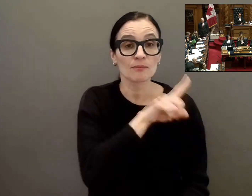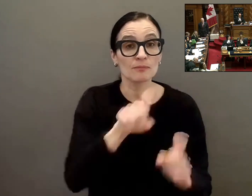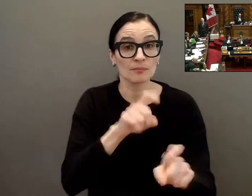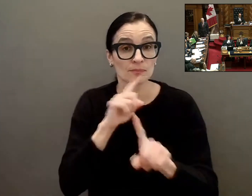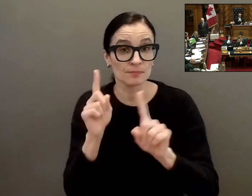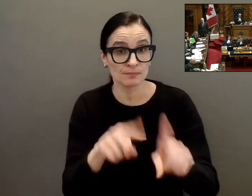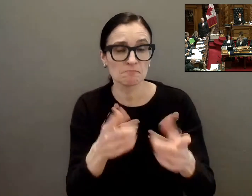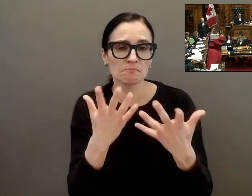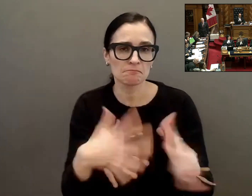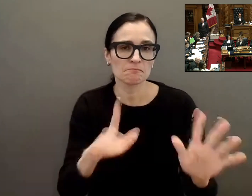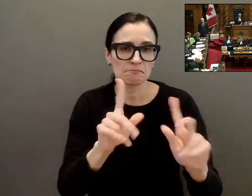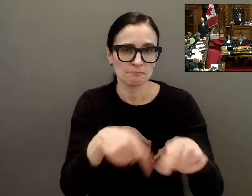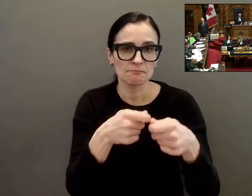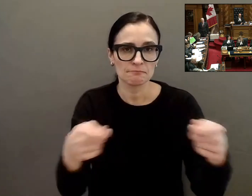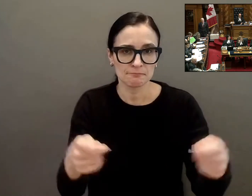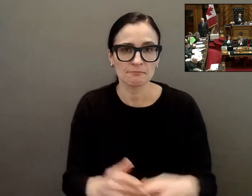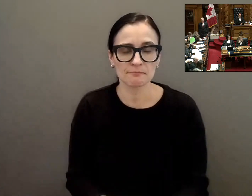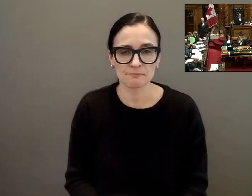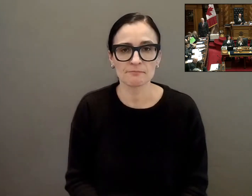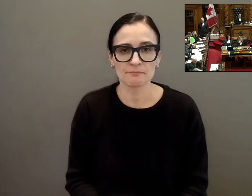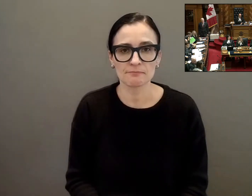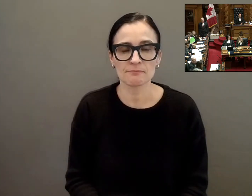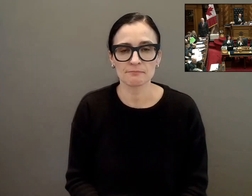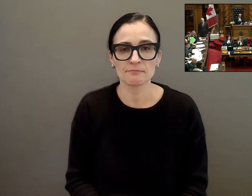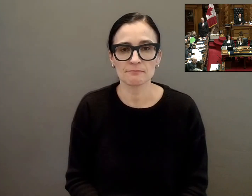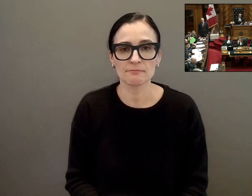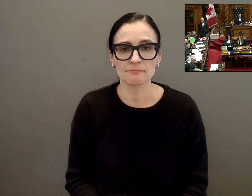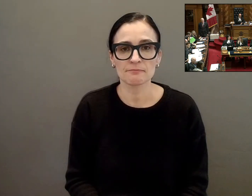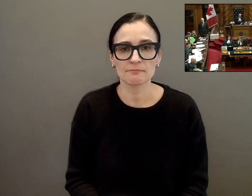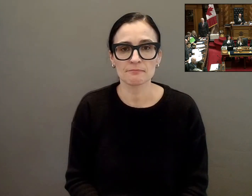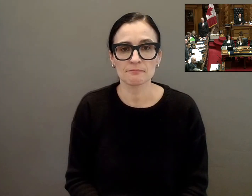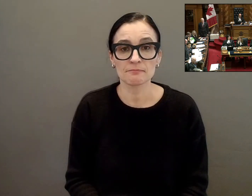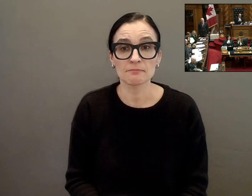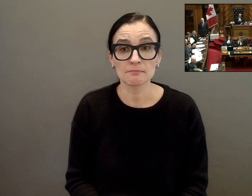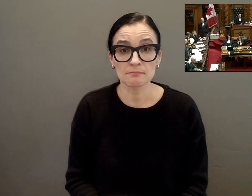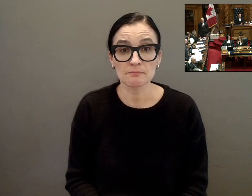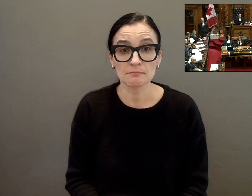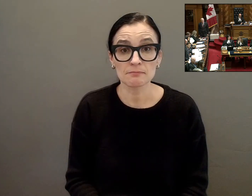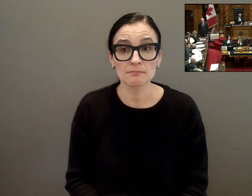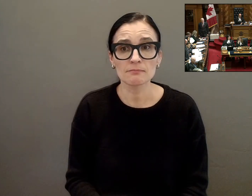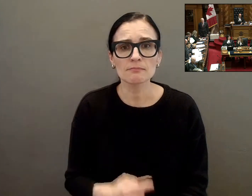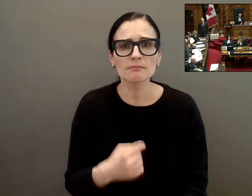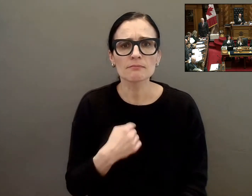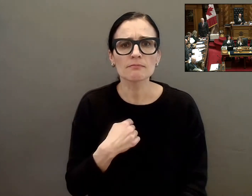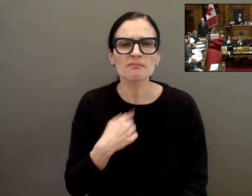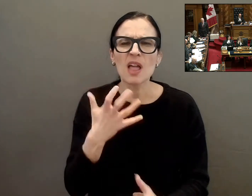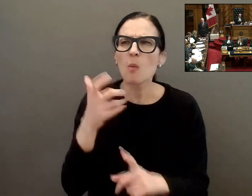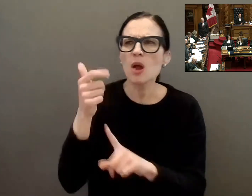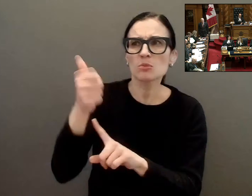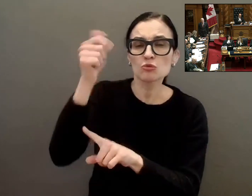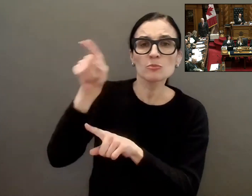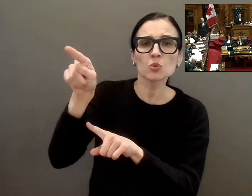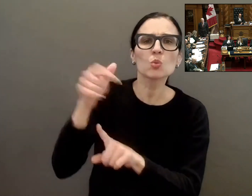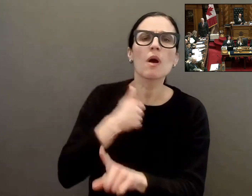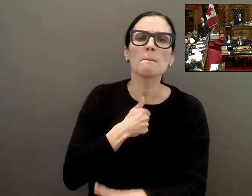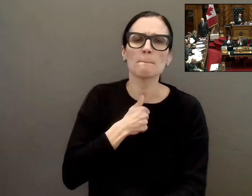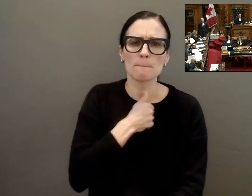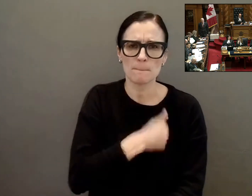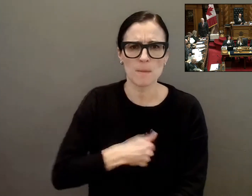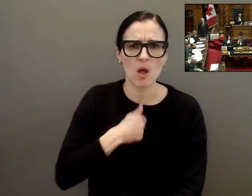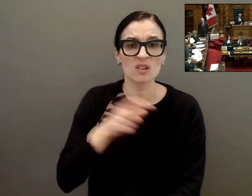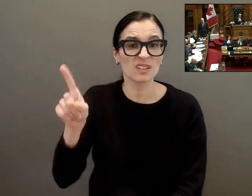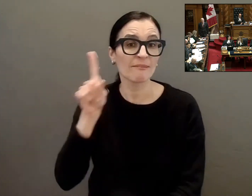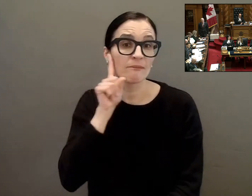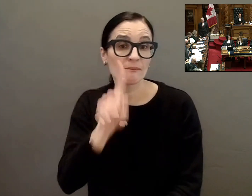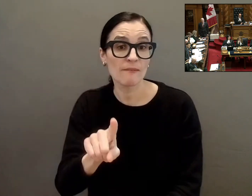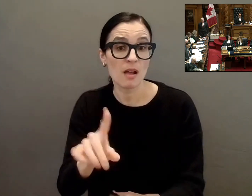Member? Premier to make an apology. He made a false statement. I am not taking a second salary, and I'd